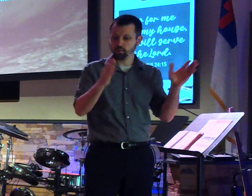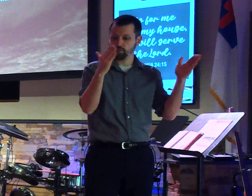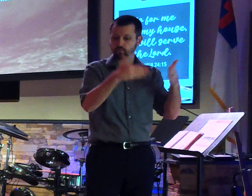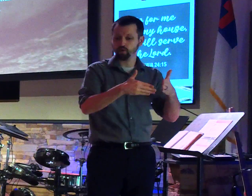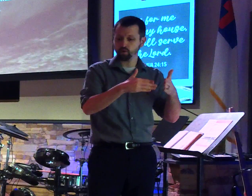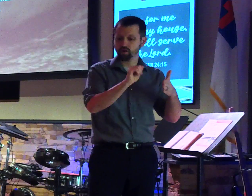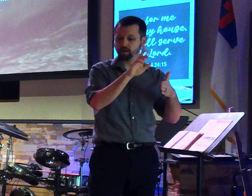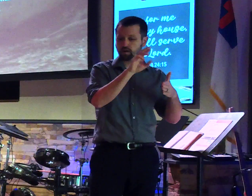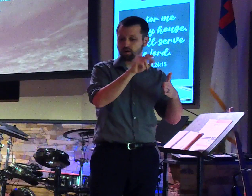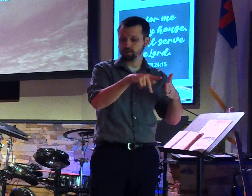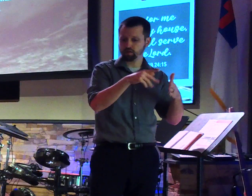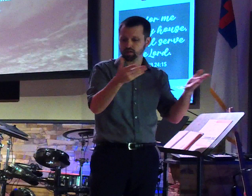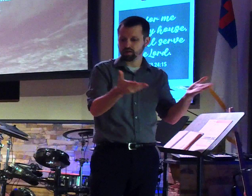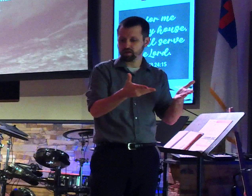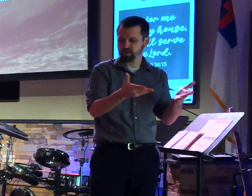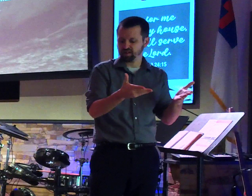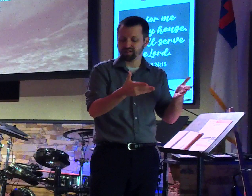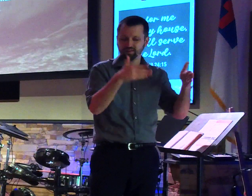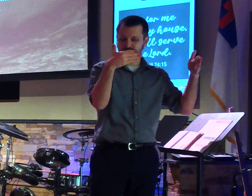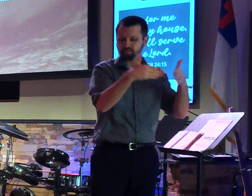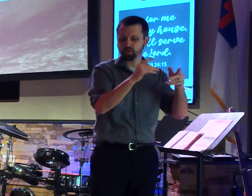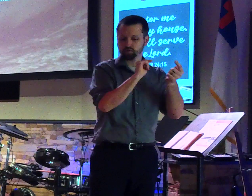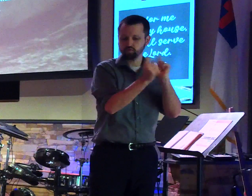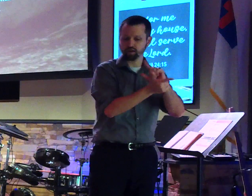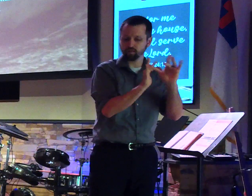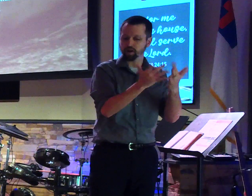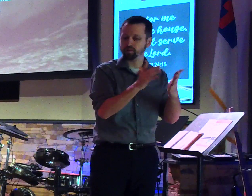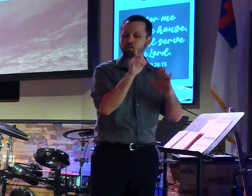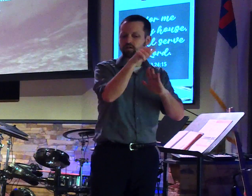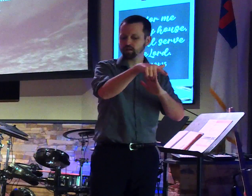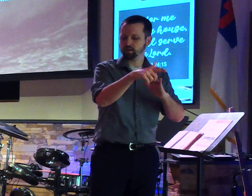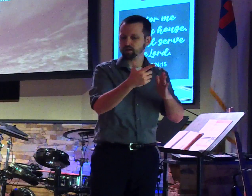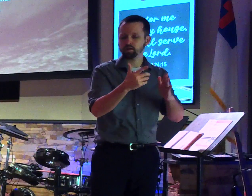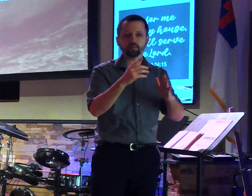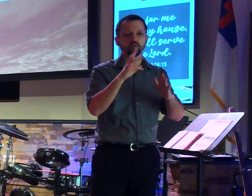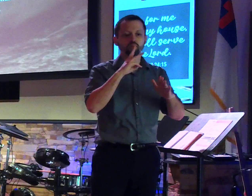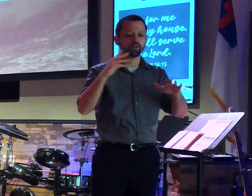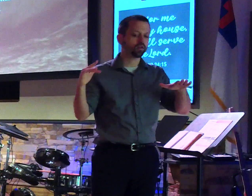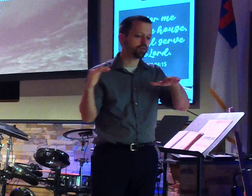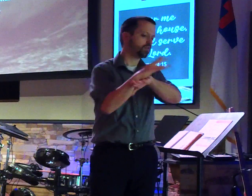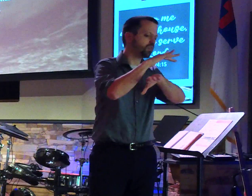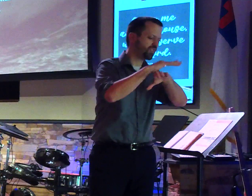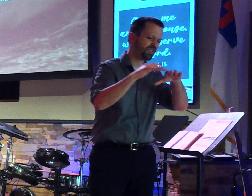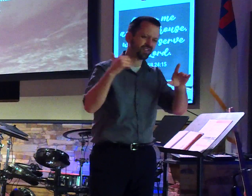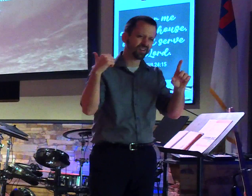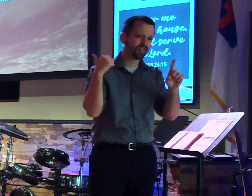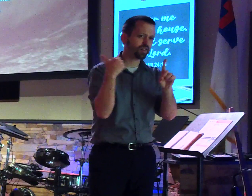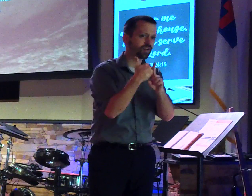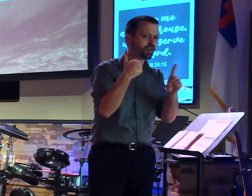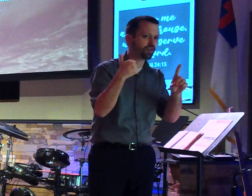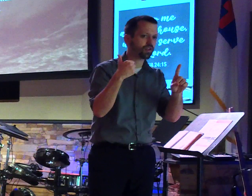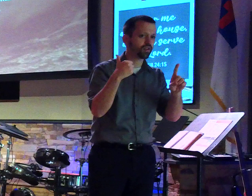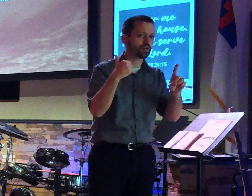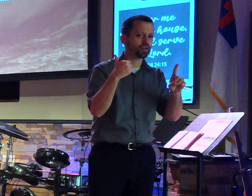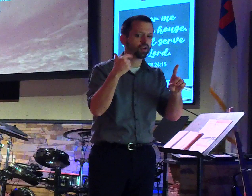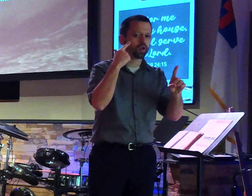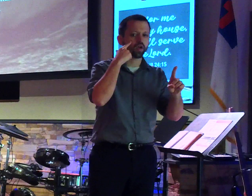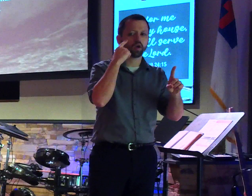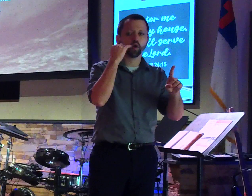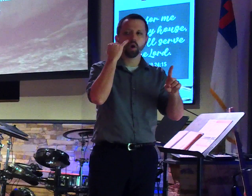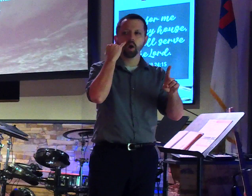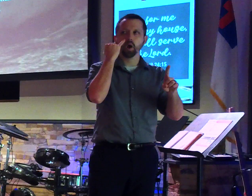focus on what's going on right here in Arop. But then the tsunami hit, and then they decided, you know what? What if we